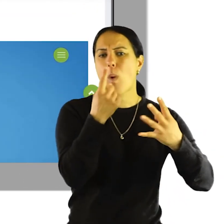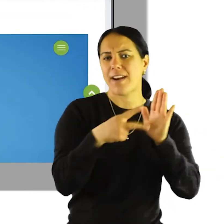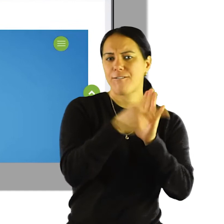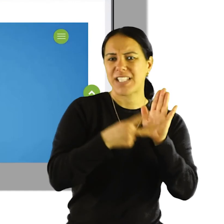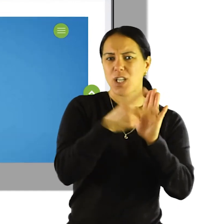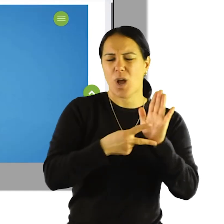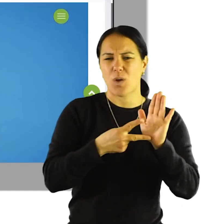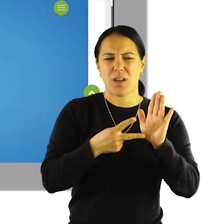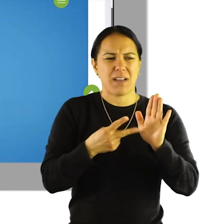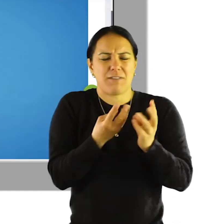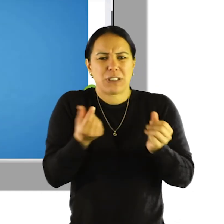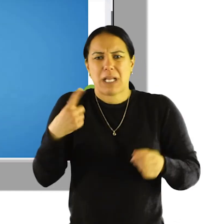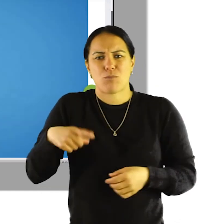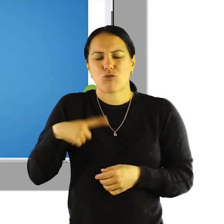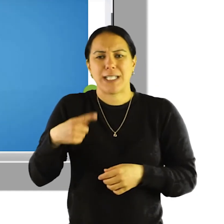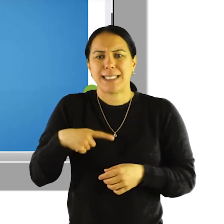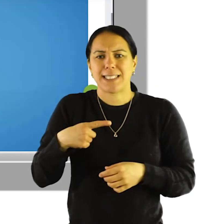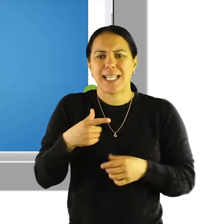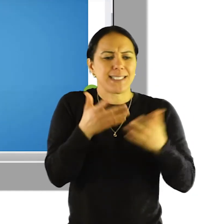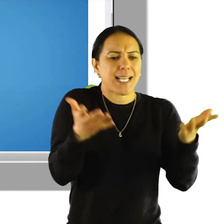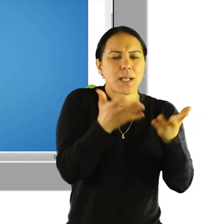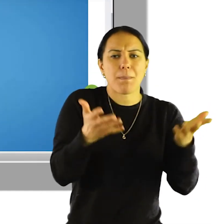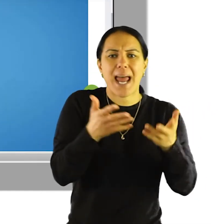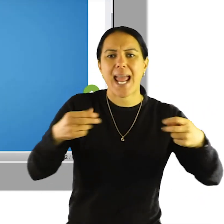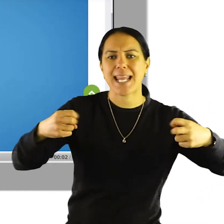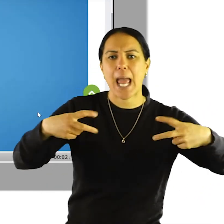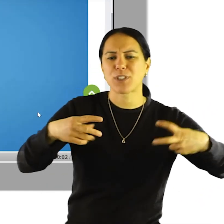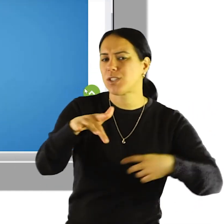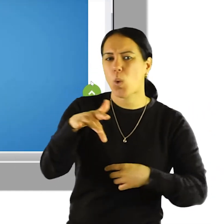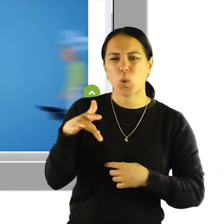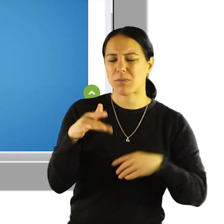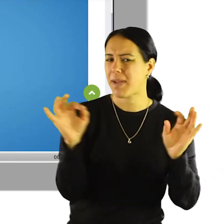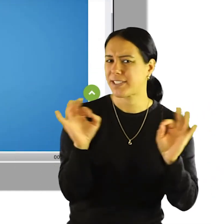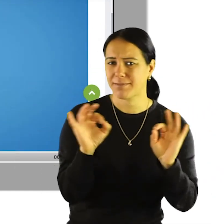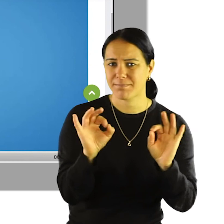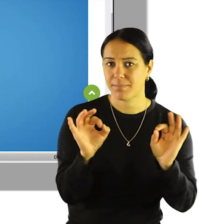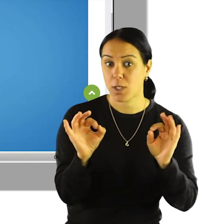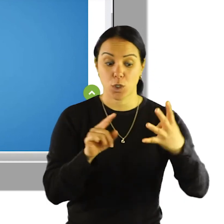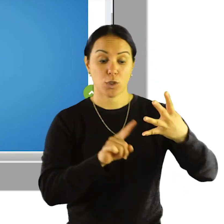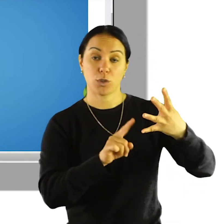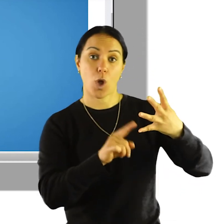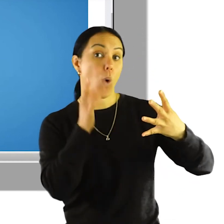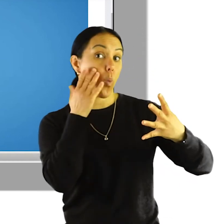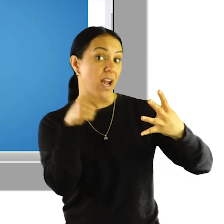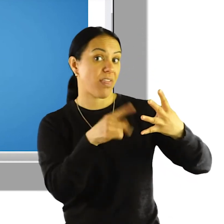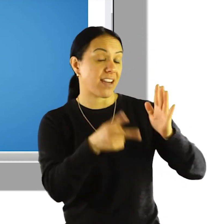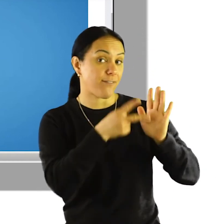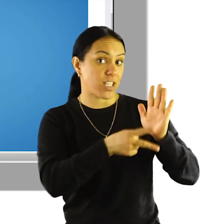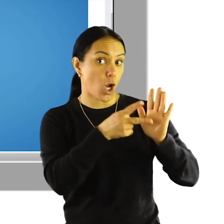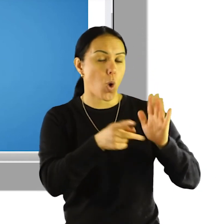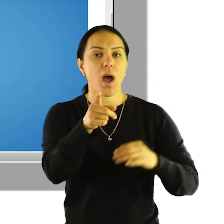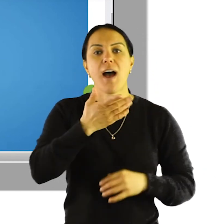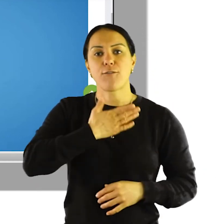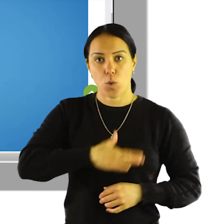that for some reason doesn't play closed captions automatically. When you get to that video, if you want